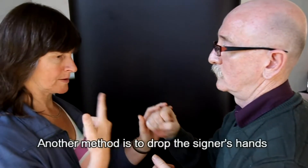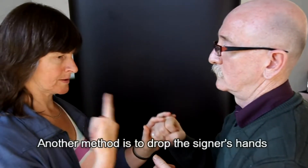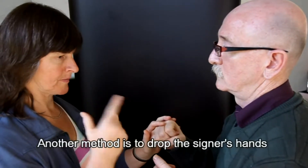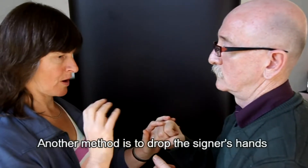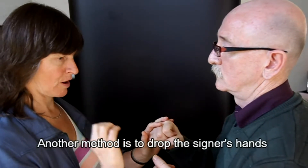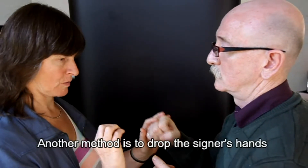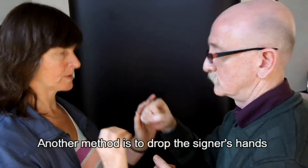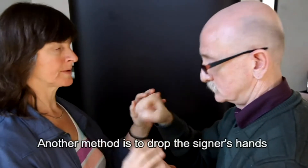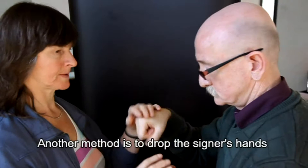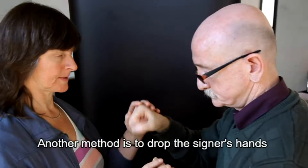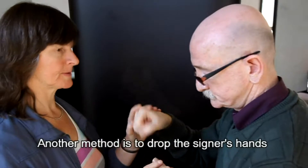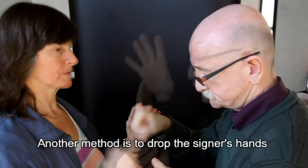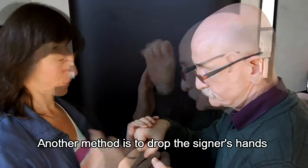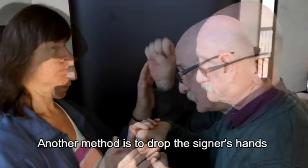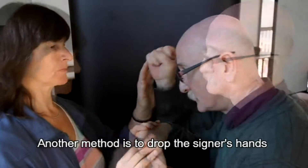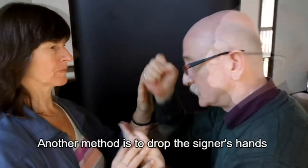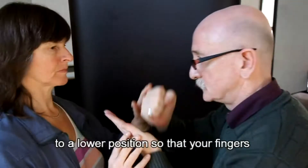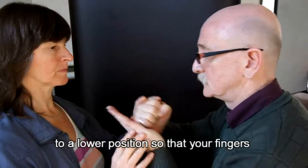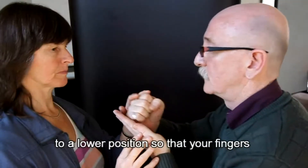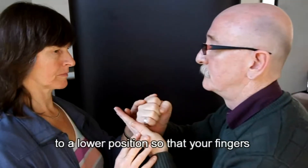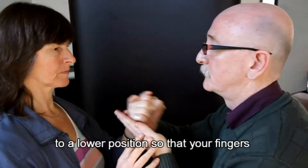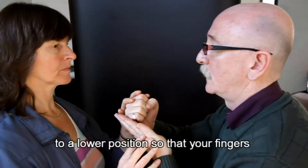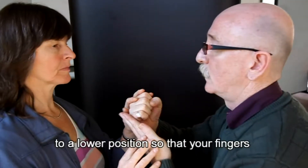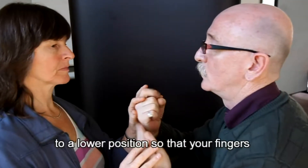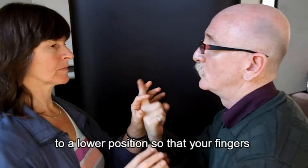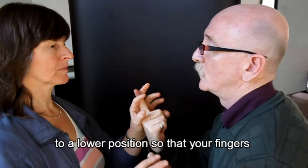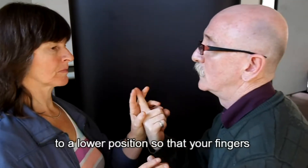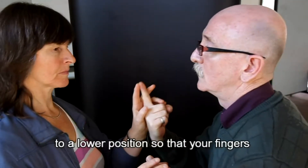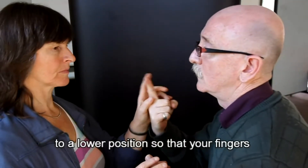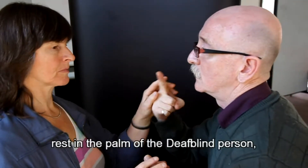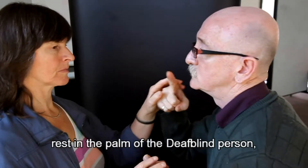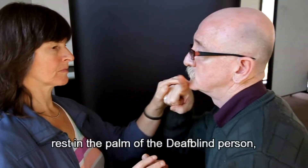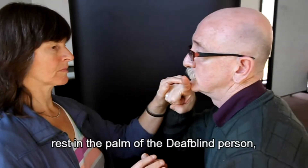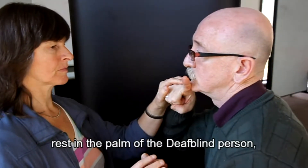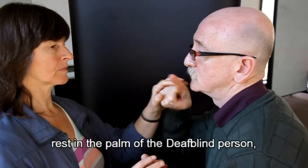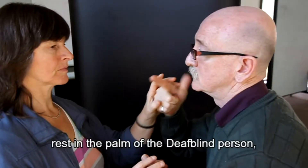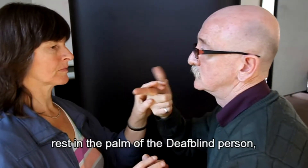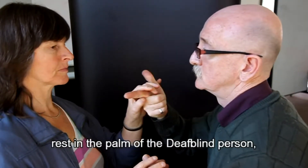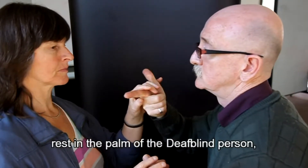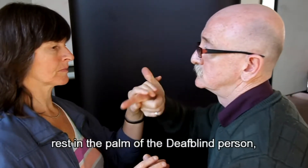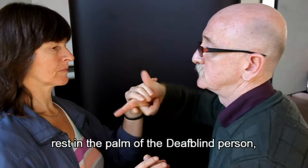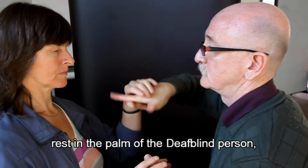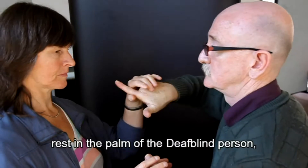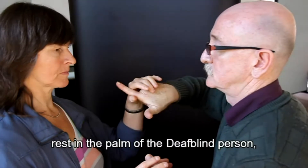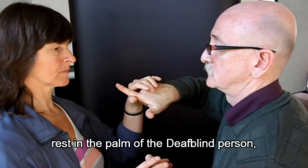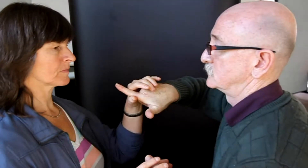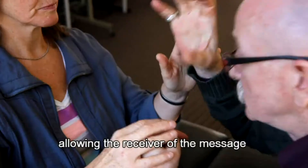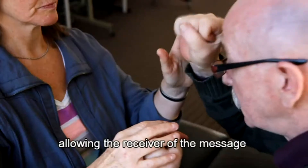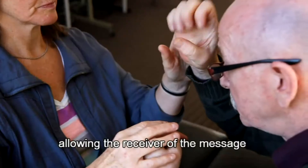Another method is to drop the signer's hands to a lower position so that your fingers rest in the palm of the deafblind person, allowing the